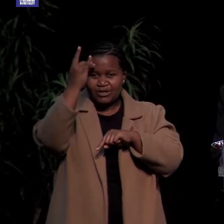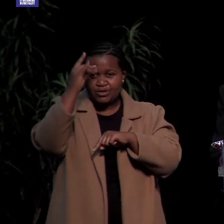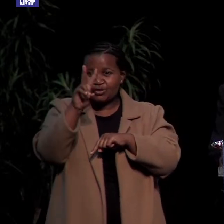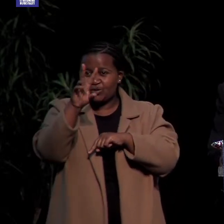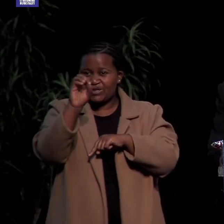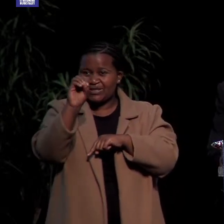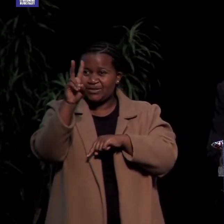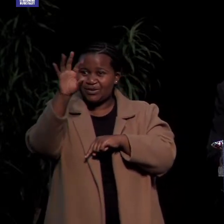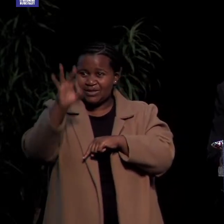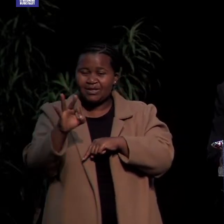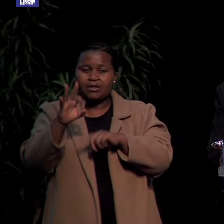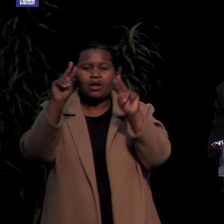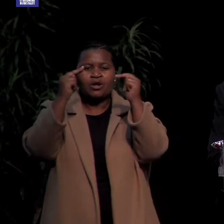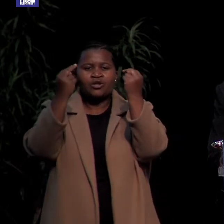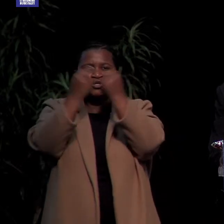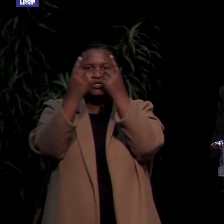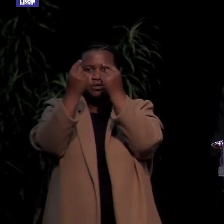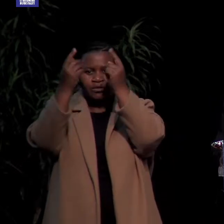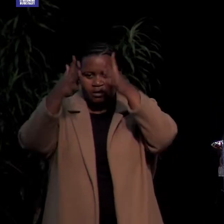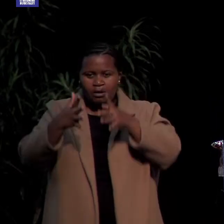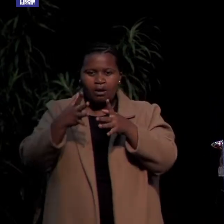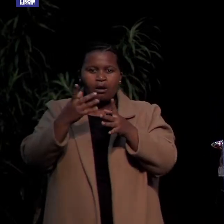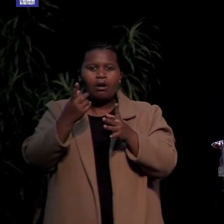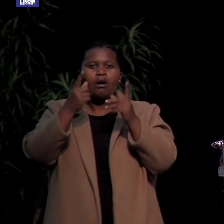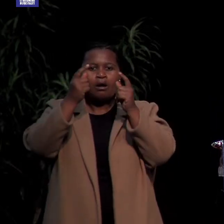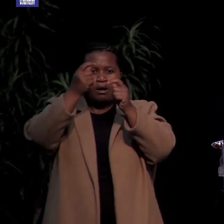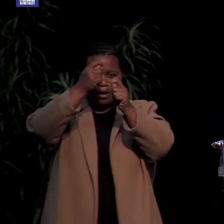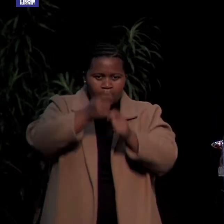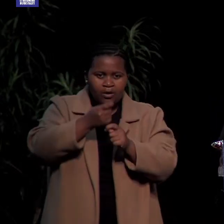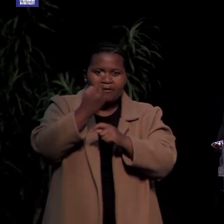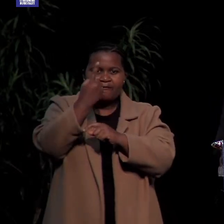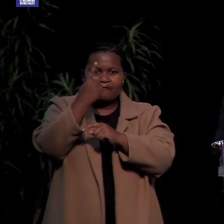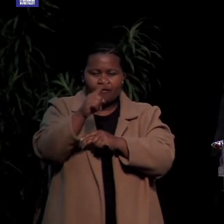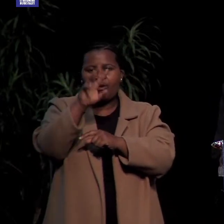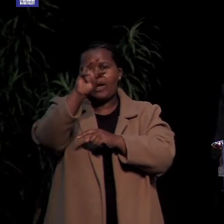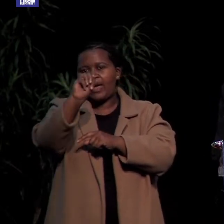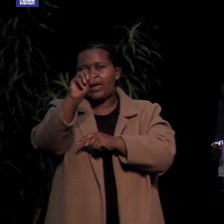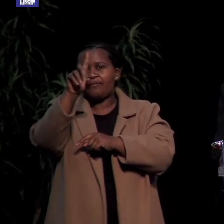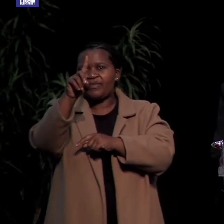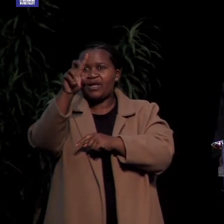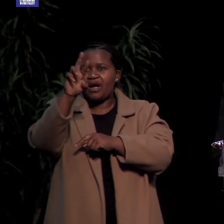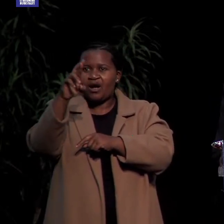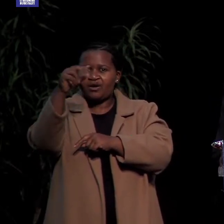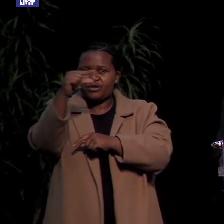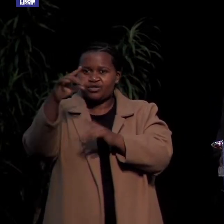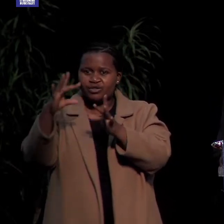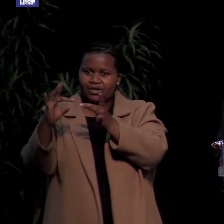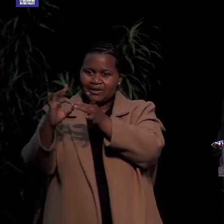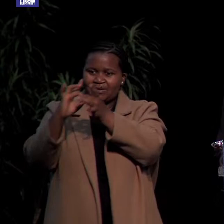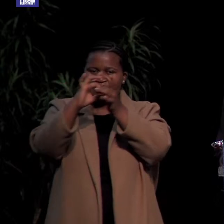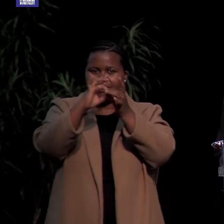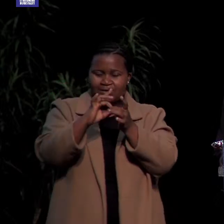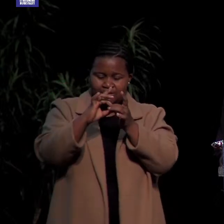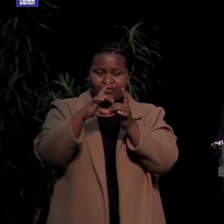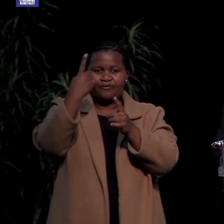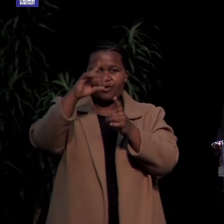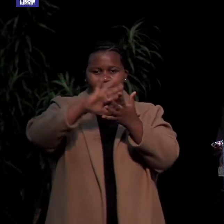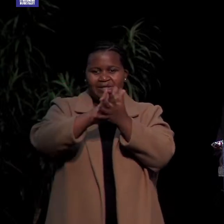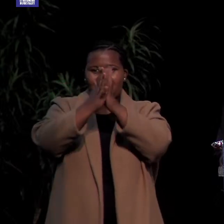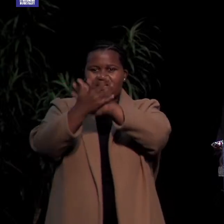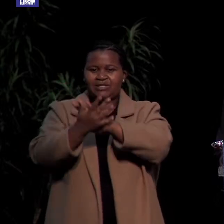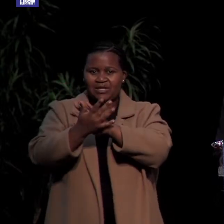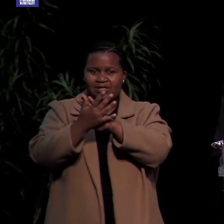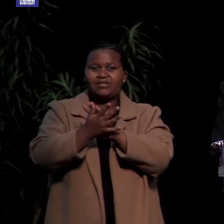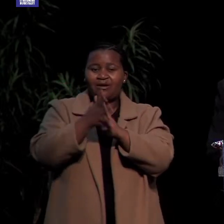2023. National Treasury did acknowledge that the rollover for the MDRG is linked to the disaster funding. In terms of the